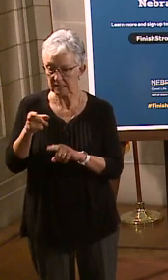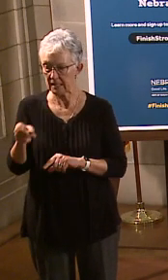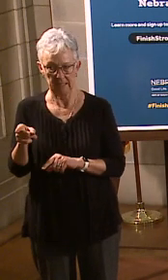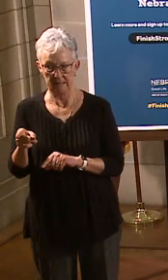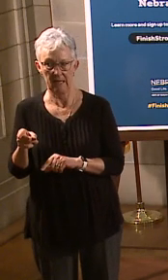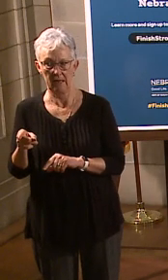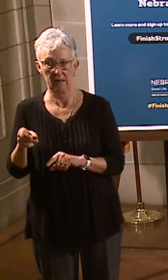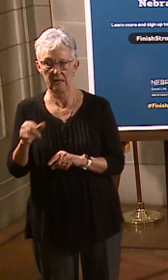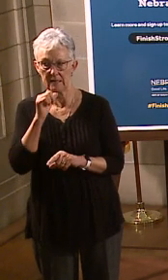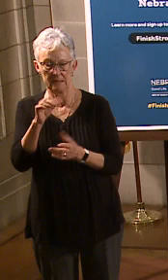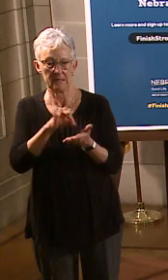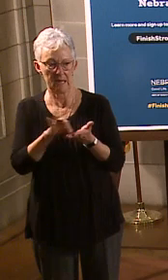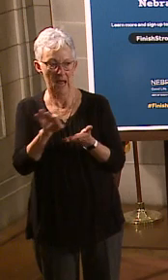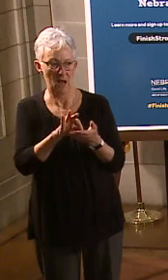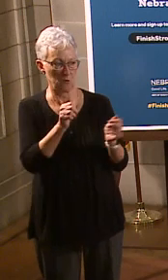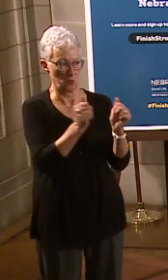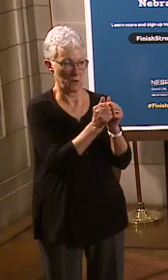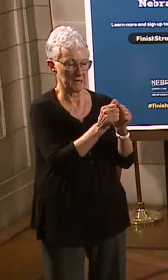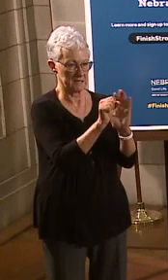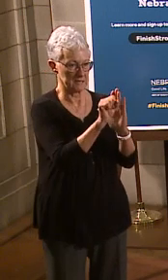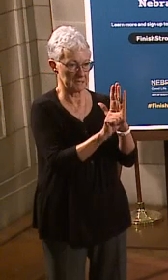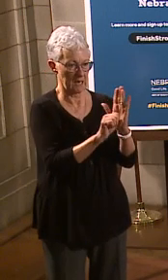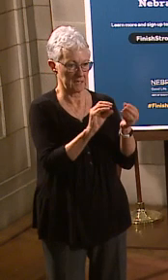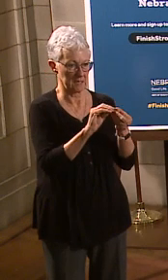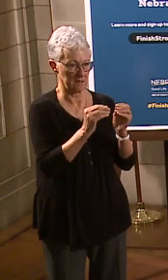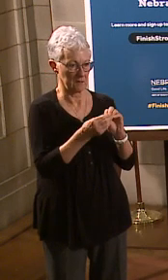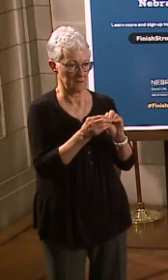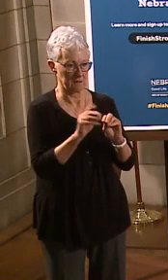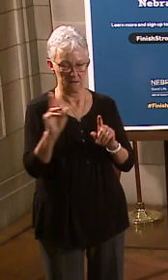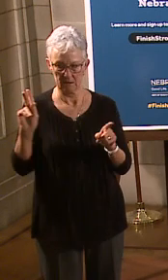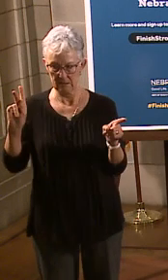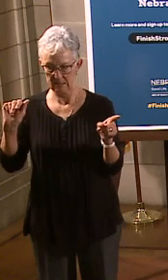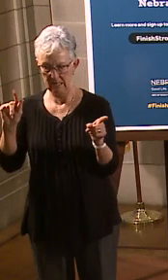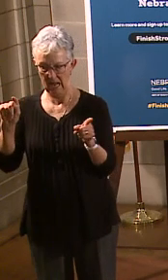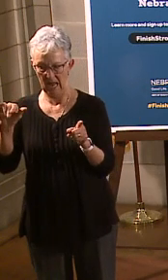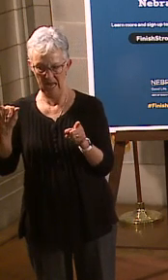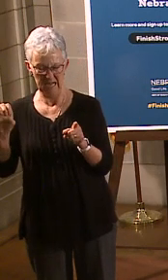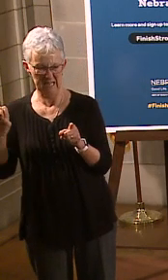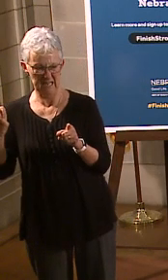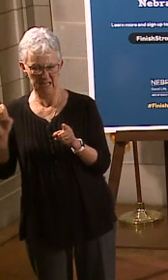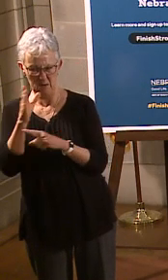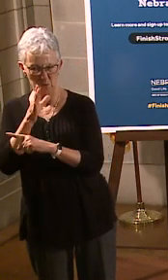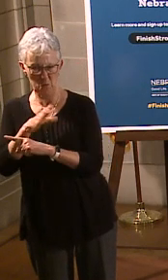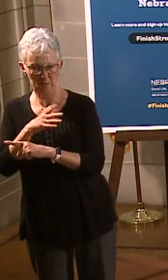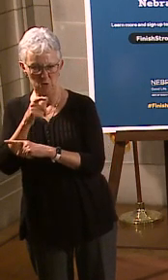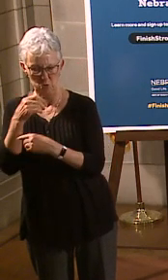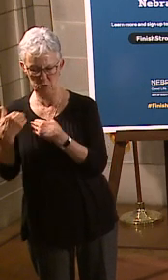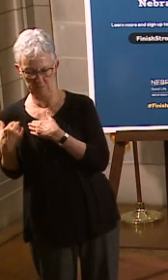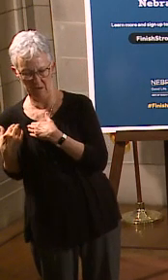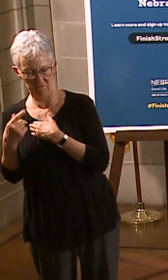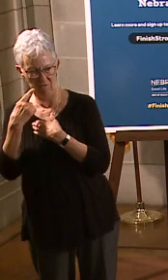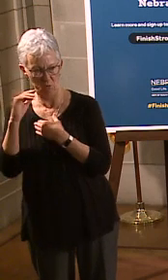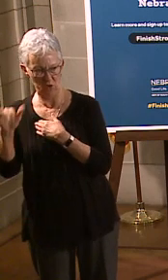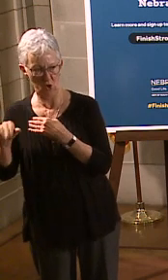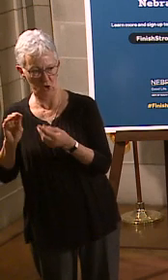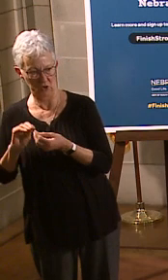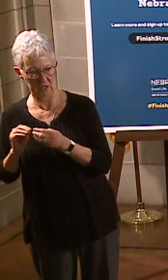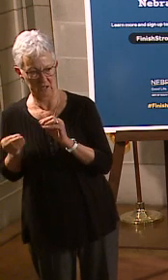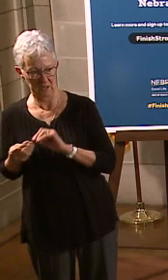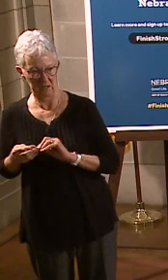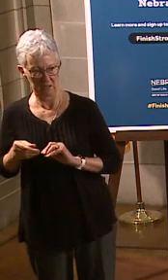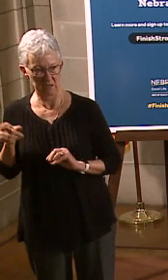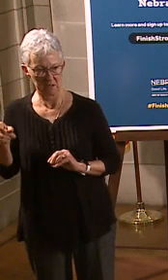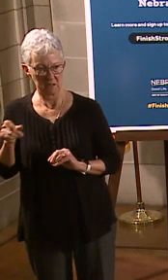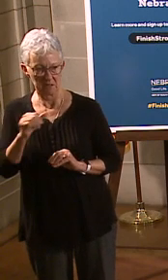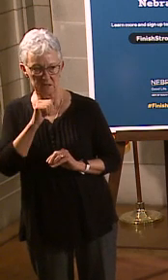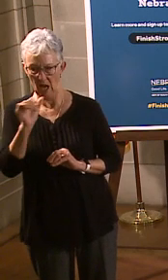morning, she said when she looks and separates those out, and we will be able to do that, it's not as large of an